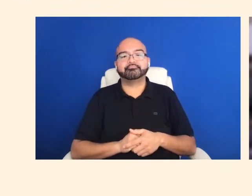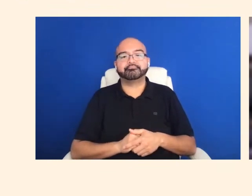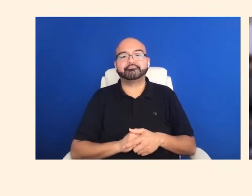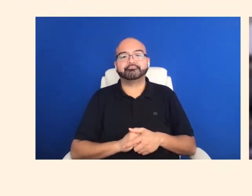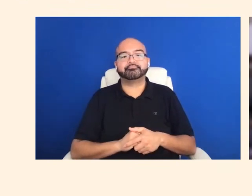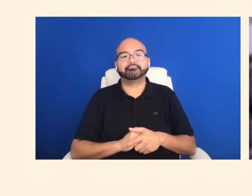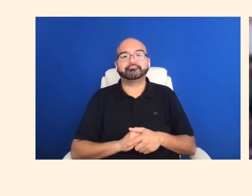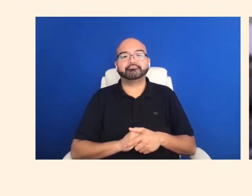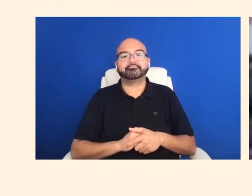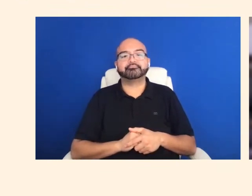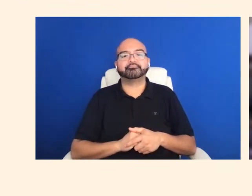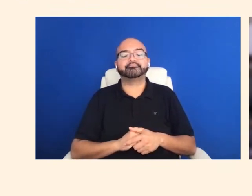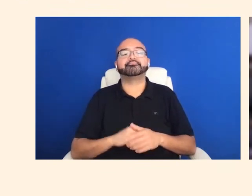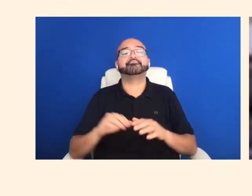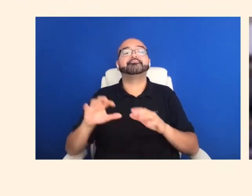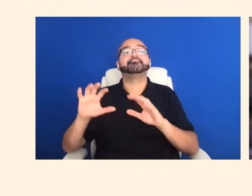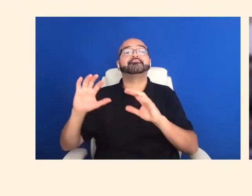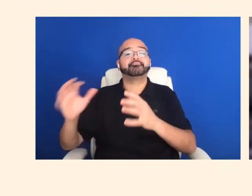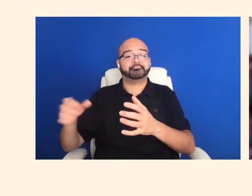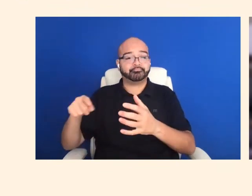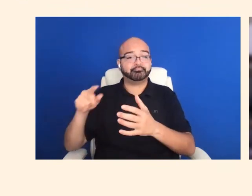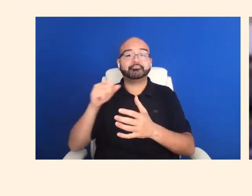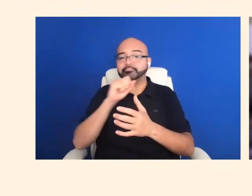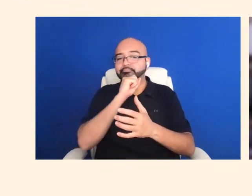Our senior project